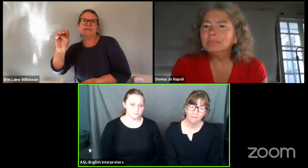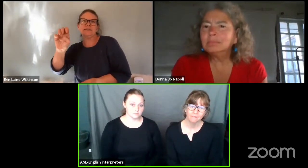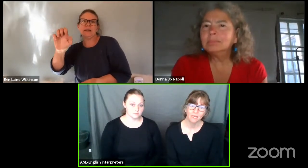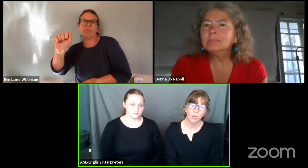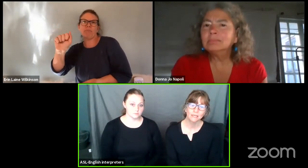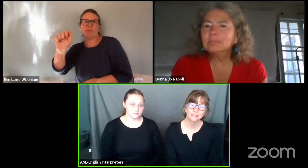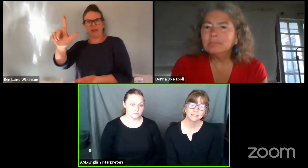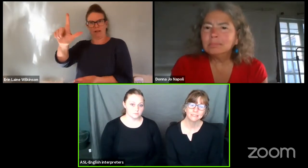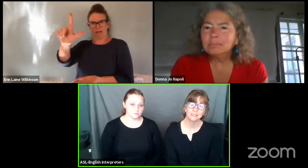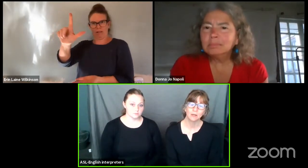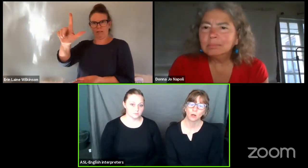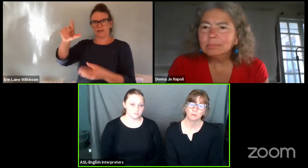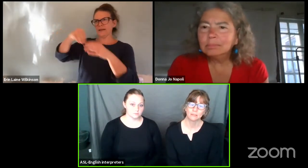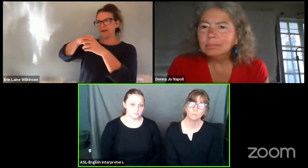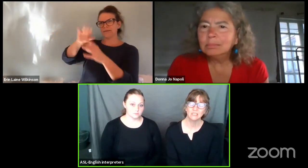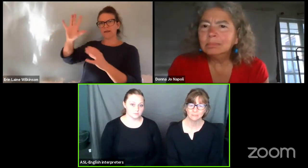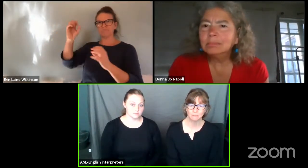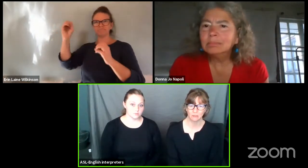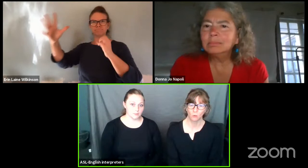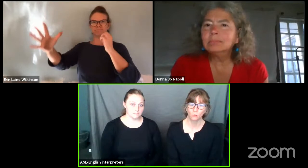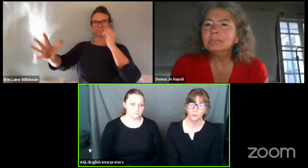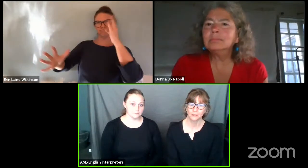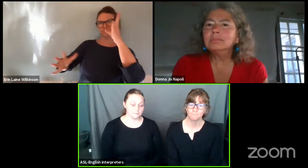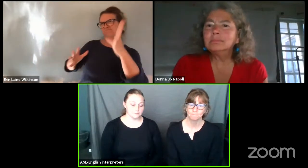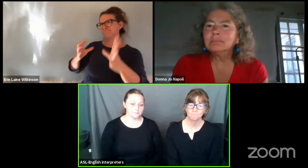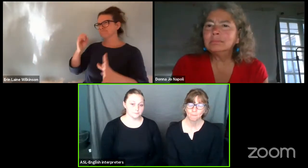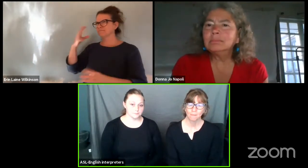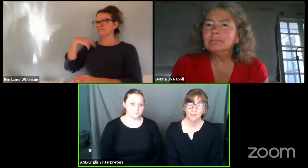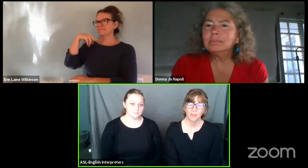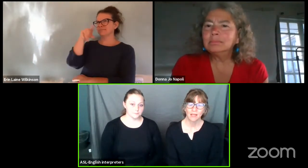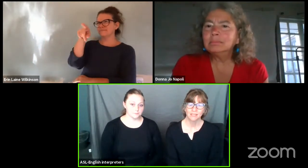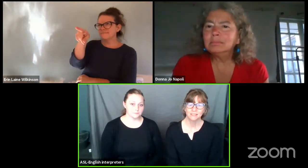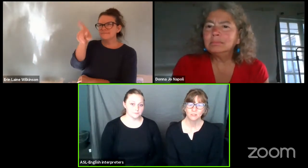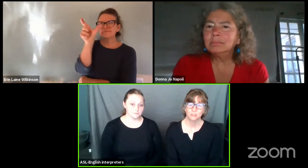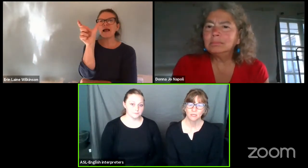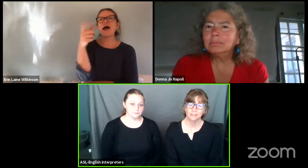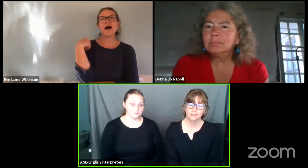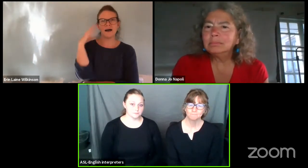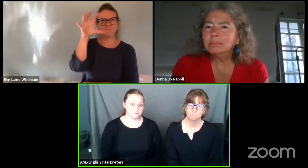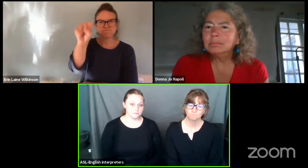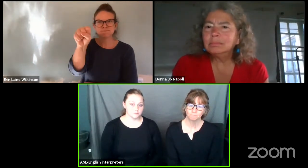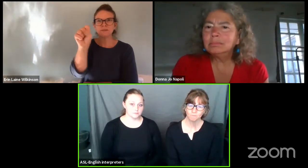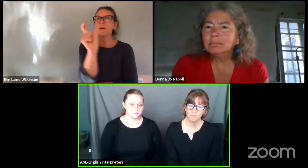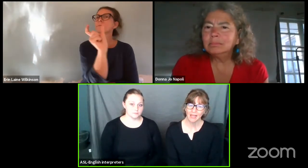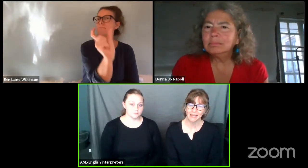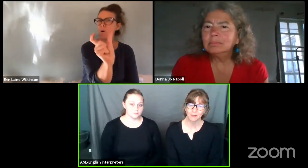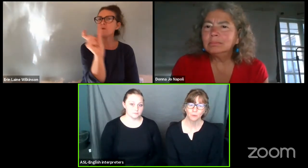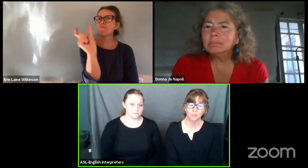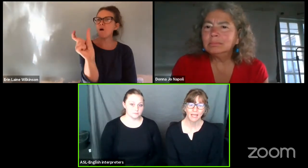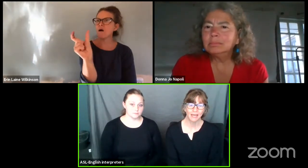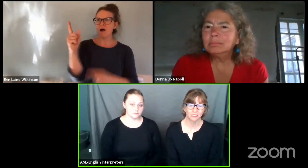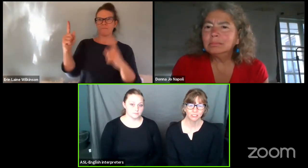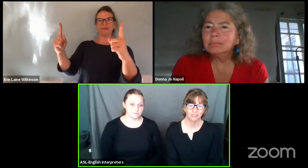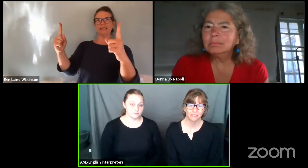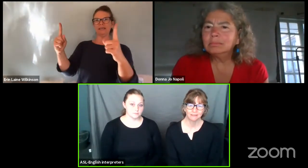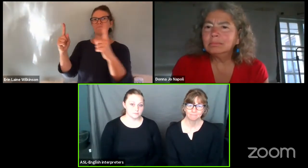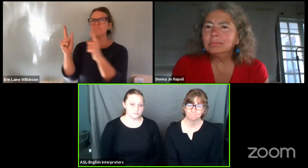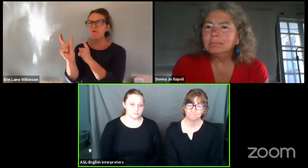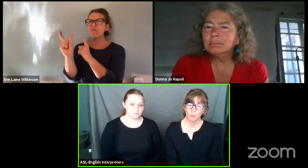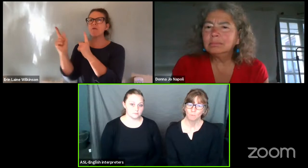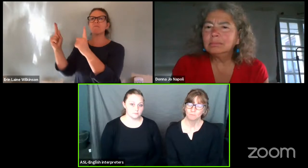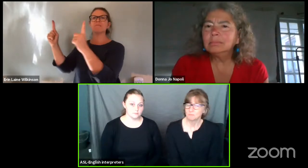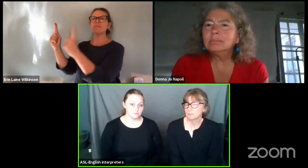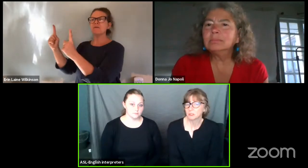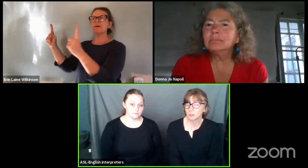parts that I see are like piecemeal, right? As they're signing, and I will catch